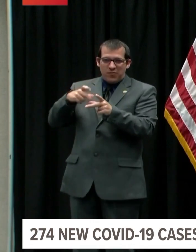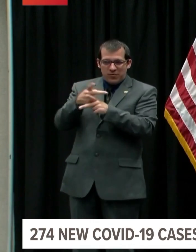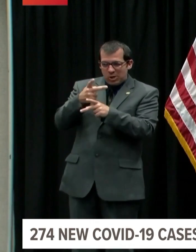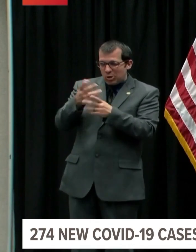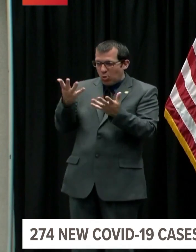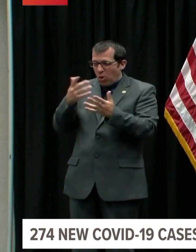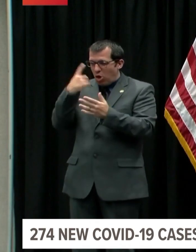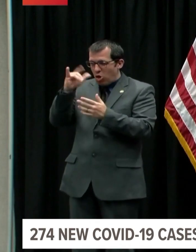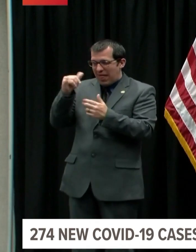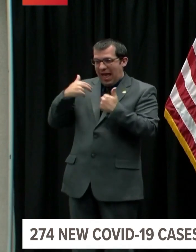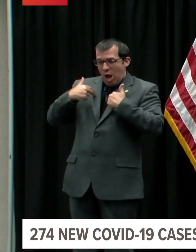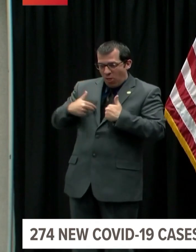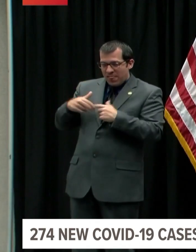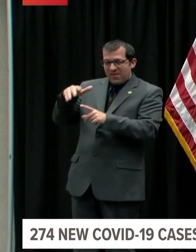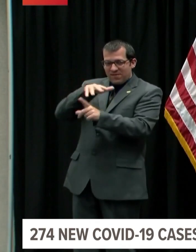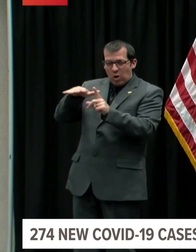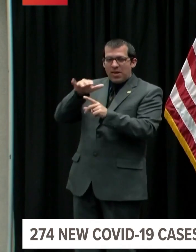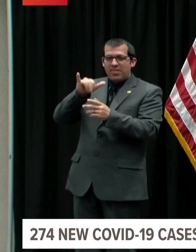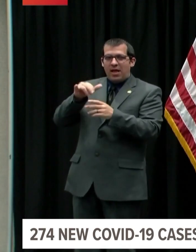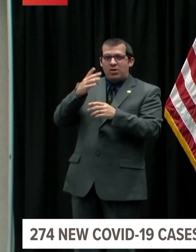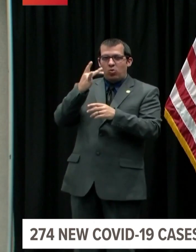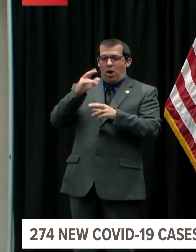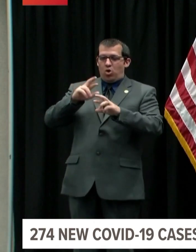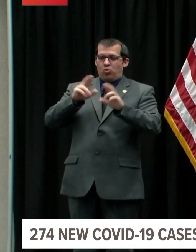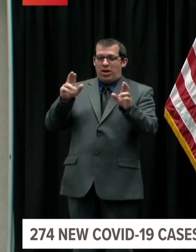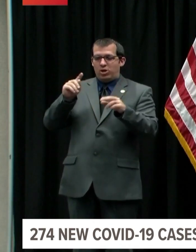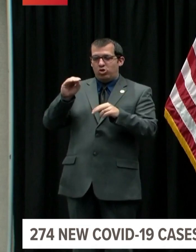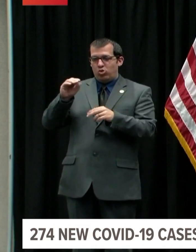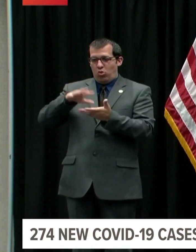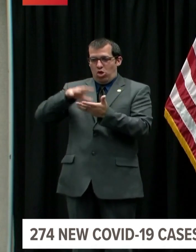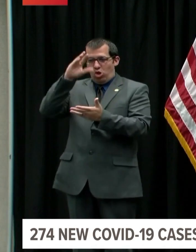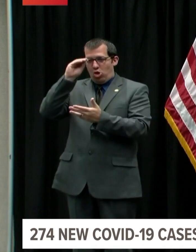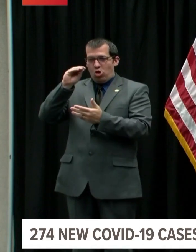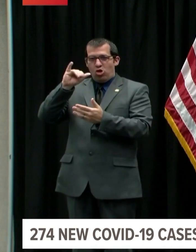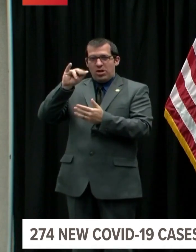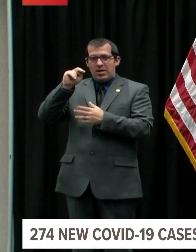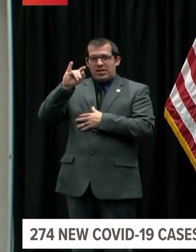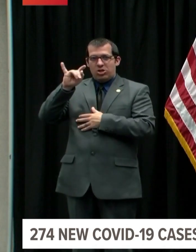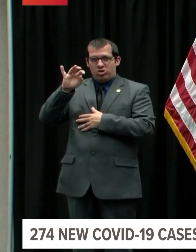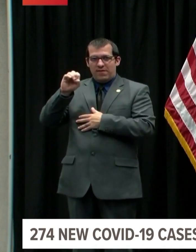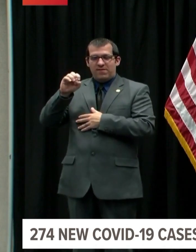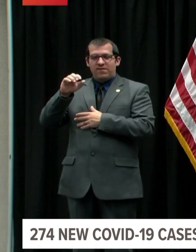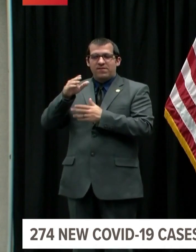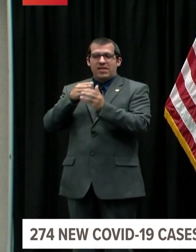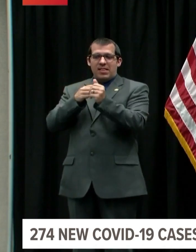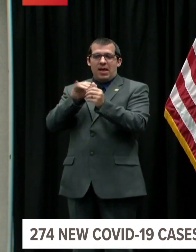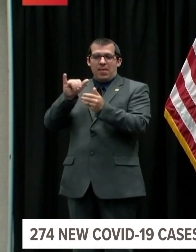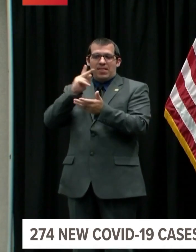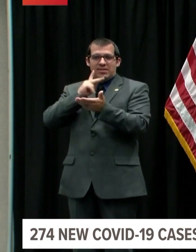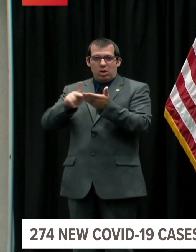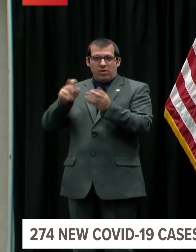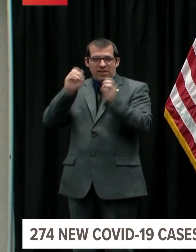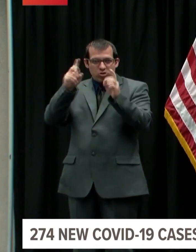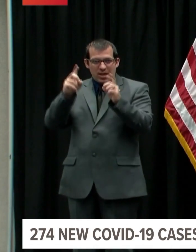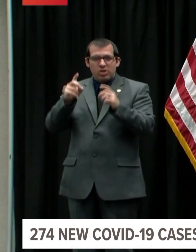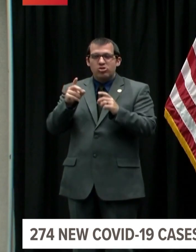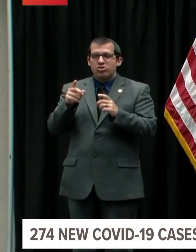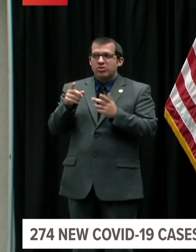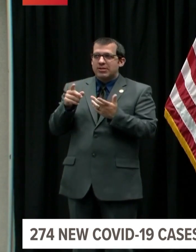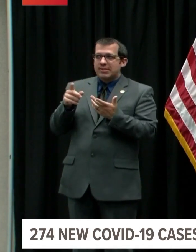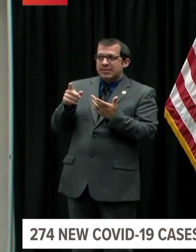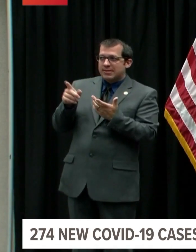And that's why our Ready to Learn initiative, led by the Secretary of Education, relies upon the different school districts.